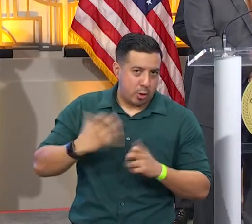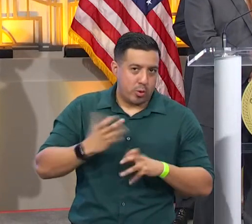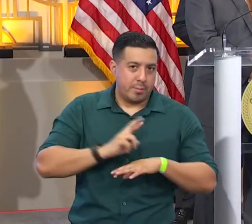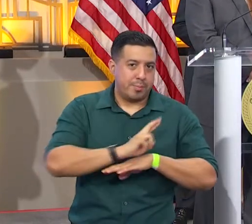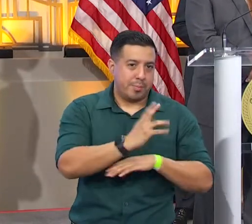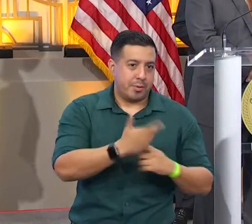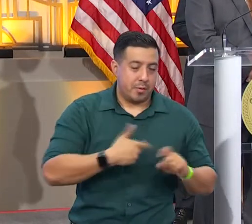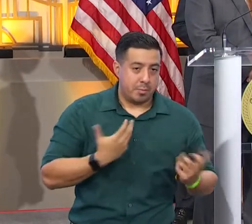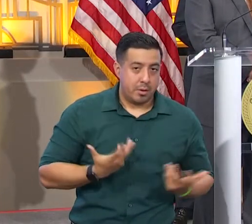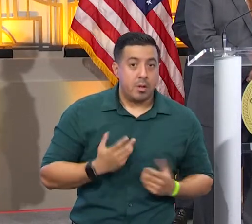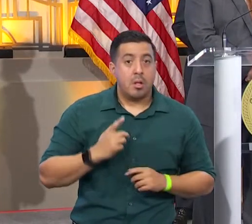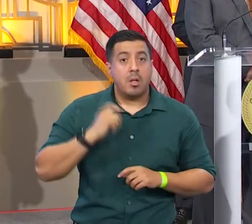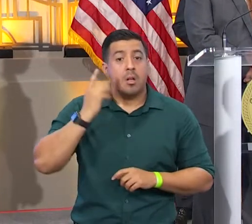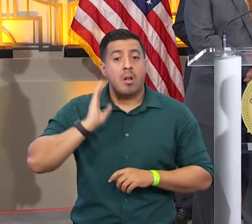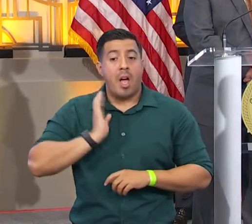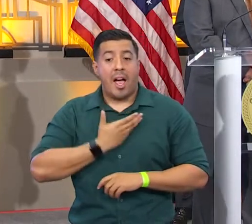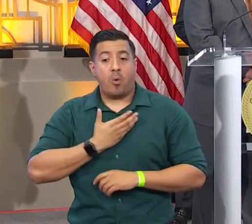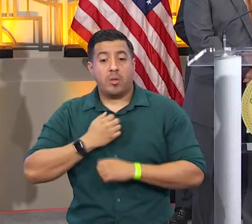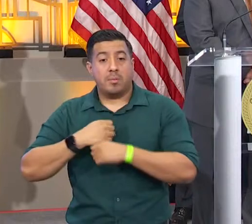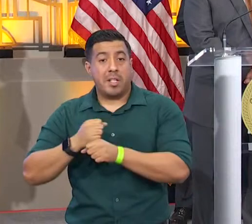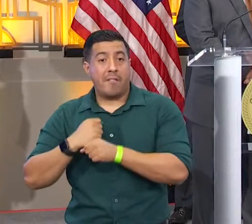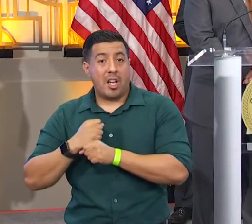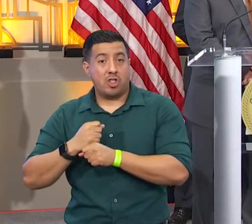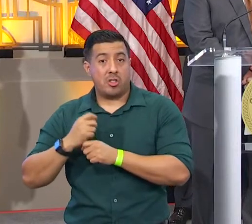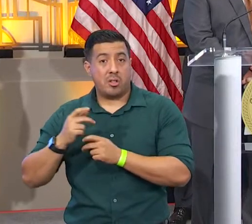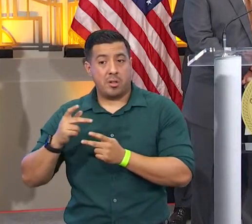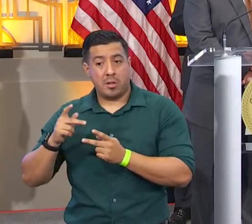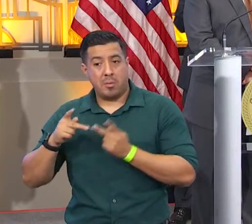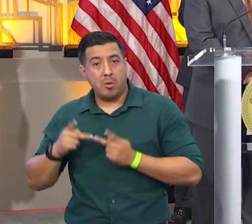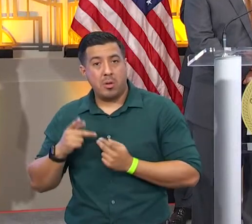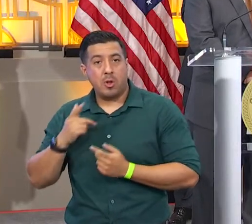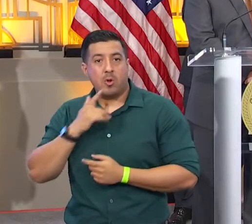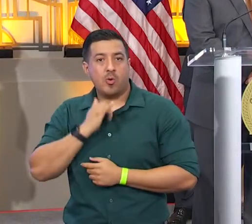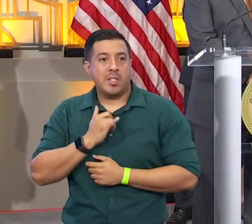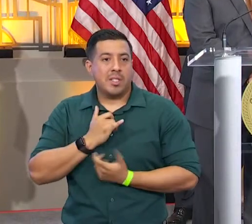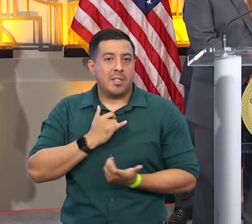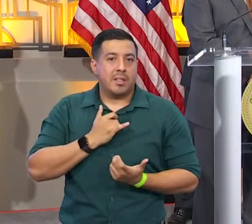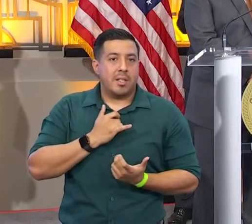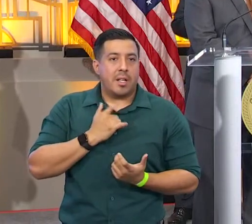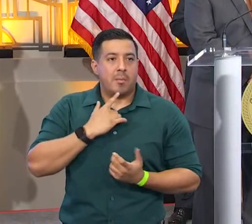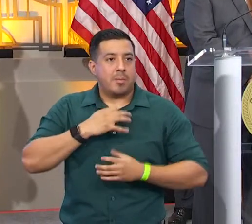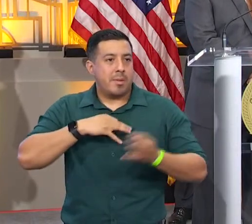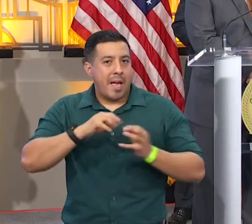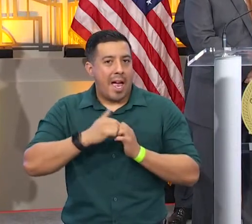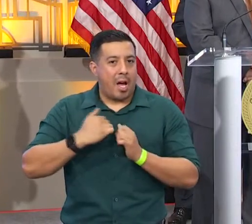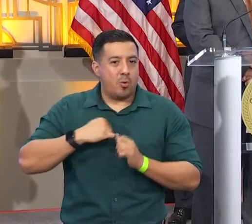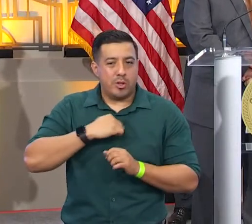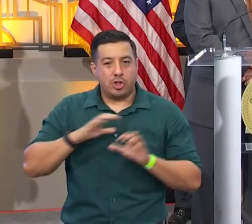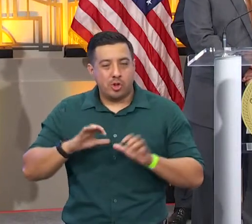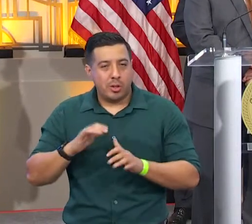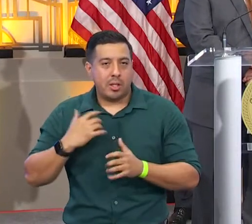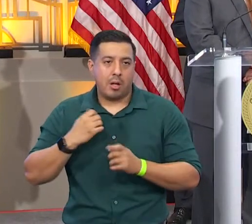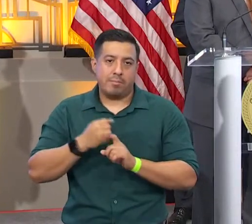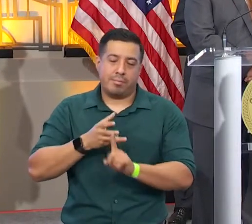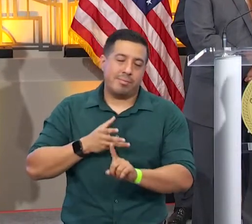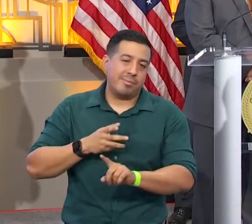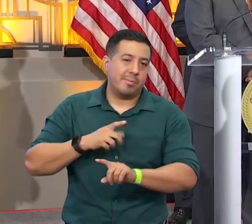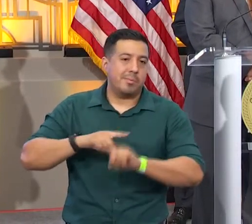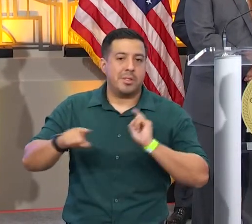and manufacturing standpoint, it's a bit of a dissertation to talk about all that and how we do it. But